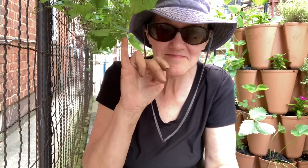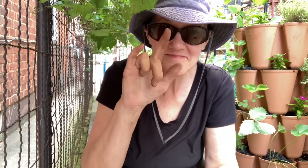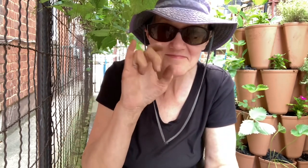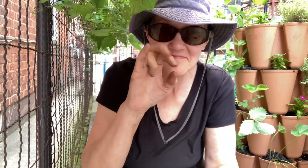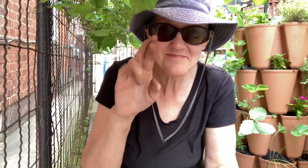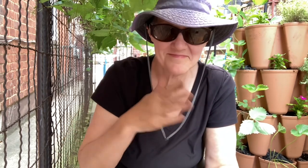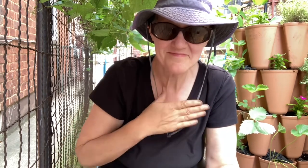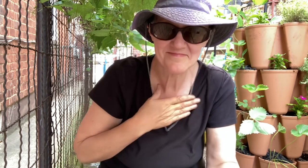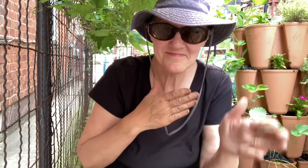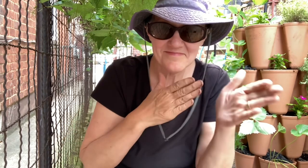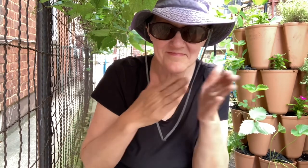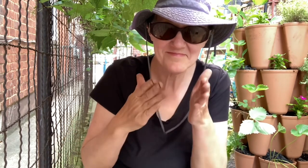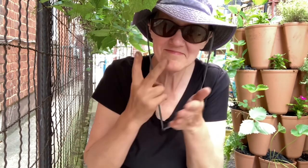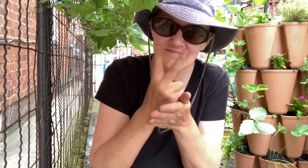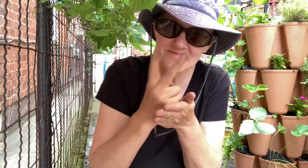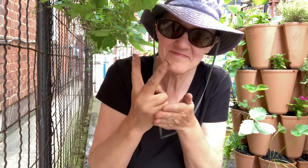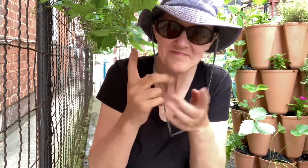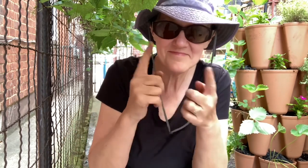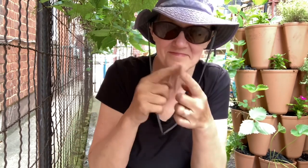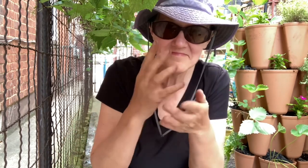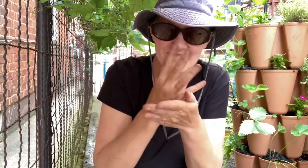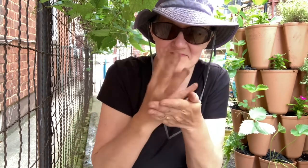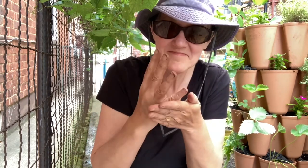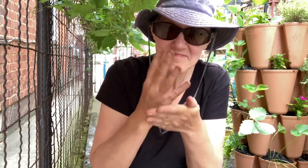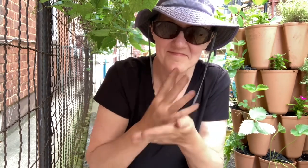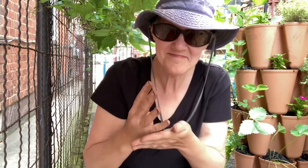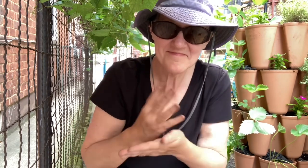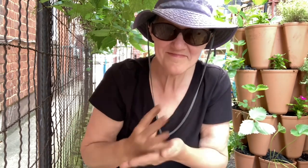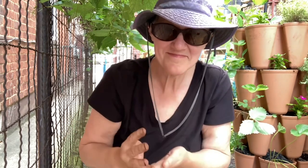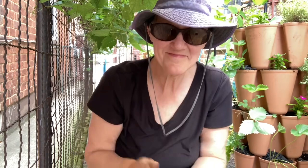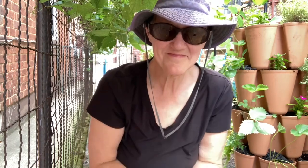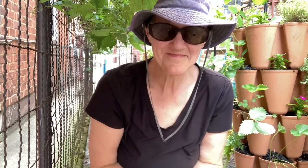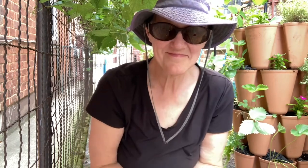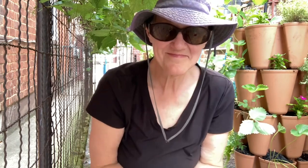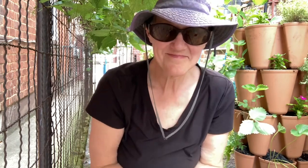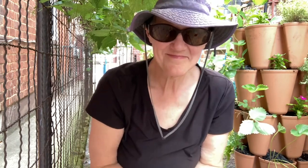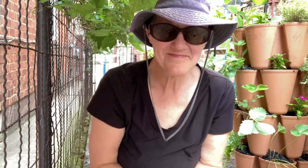liquid blossom fertilizer from Fox Farm every 2 to 4 weeks.